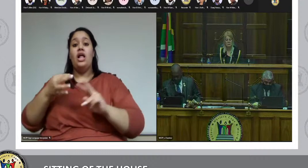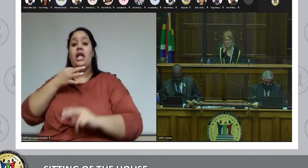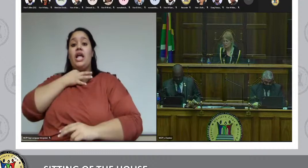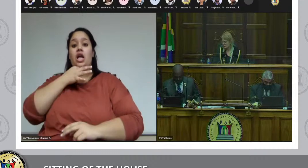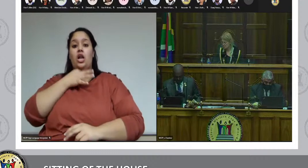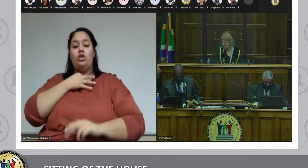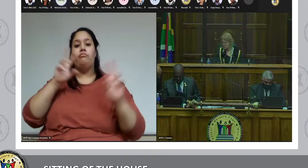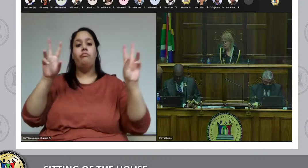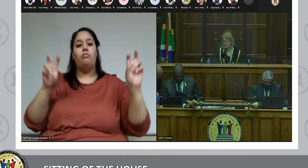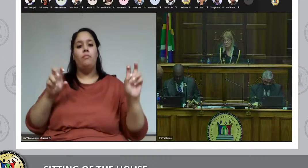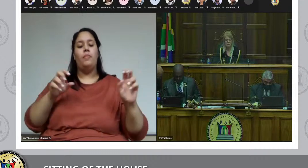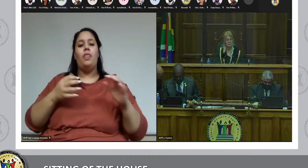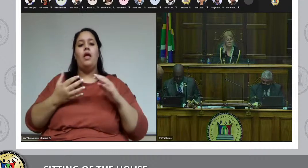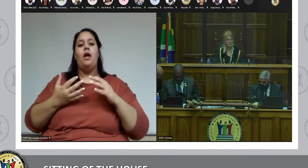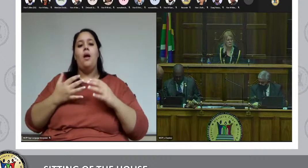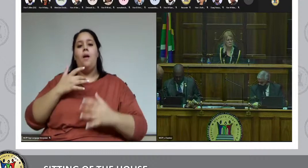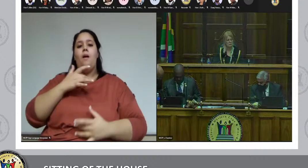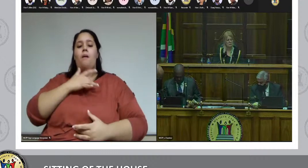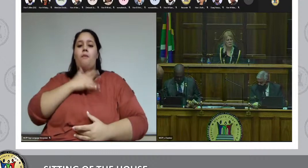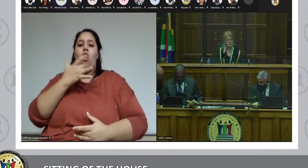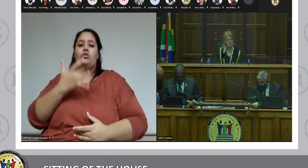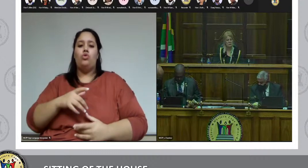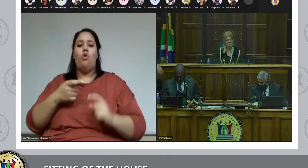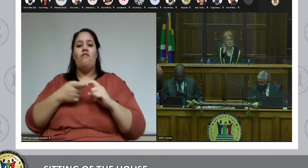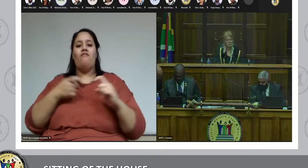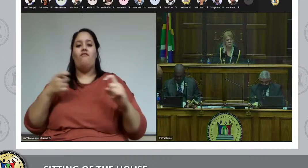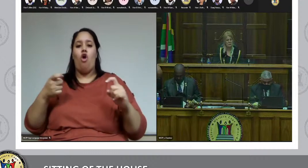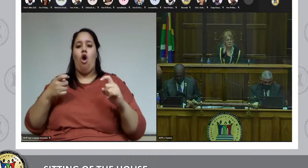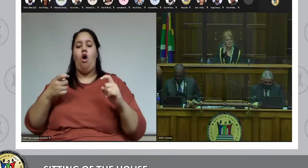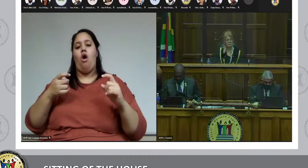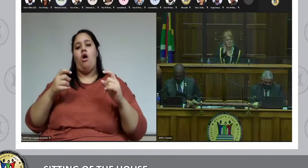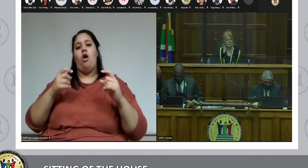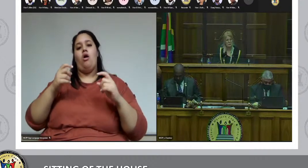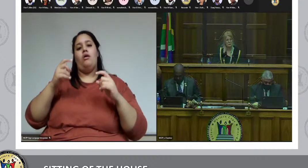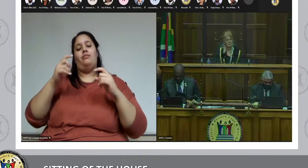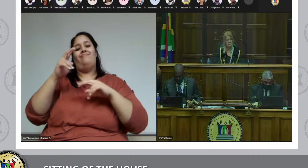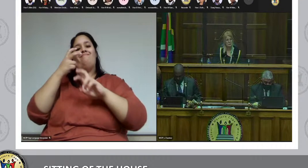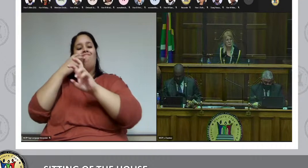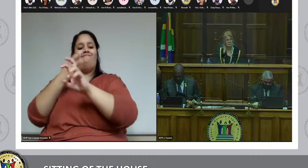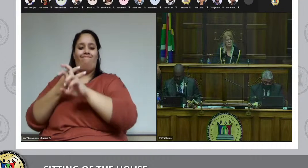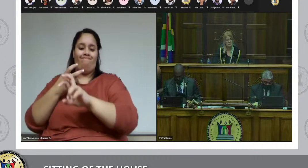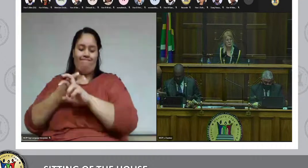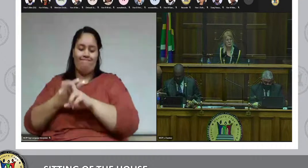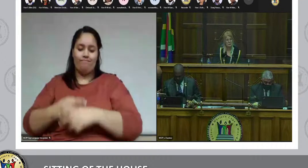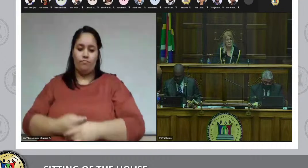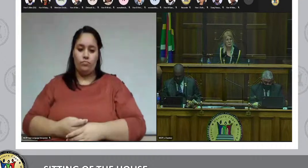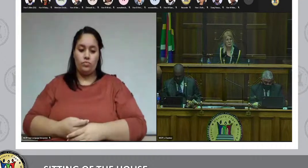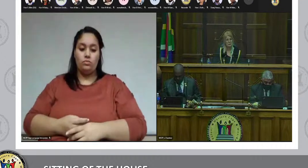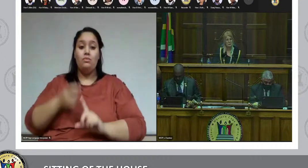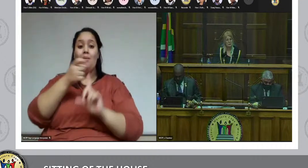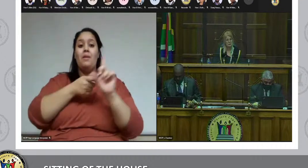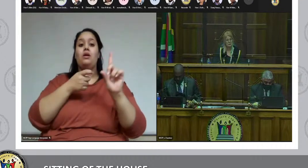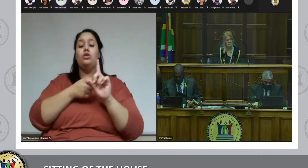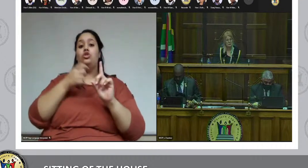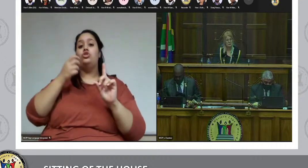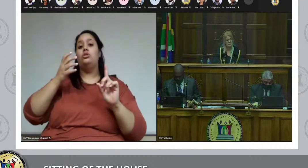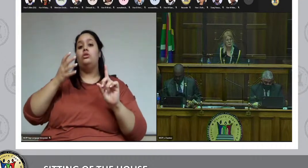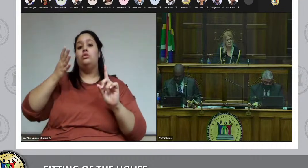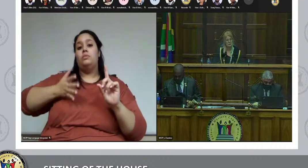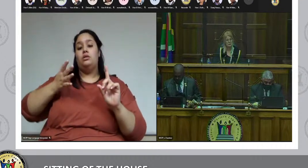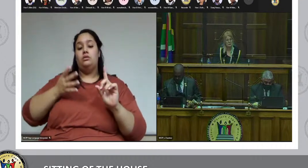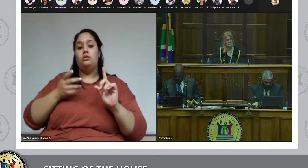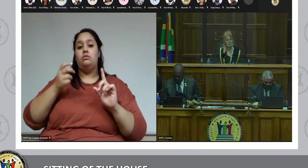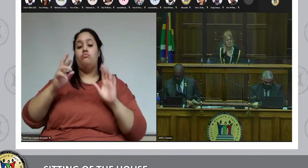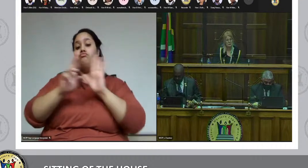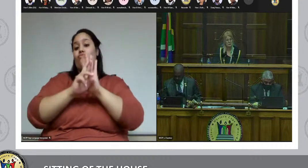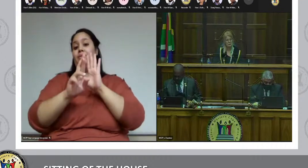pain of the slums. Koliswa Lobela, spokesman for the movement, says that the protests